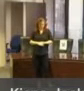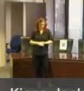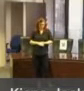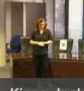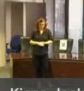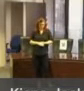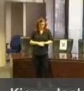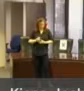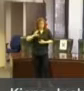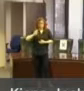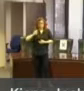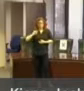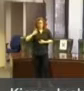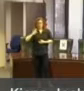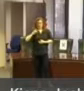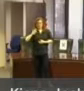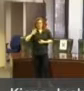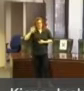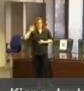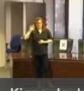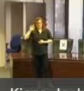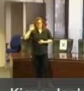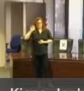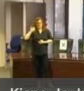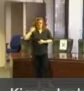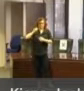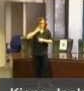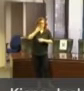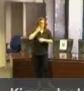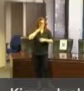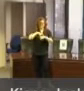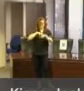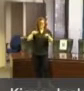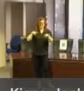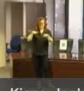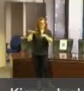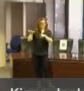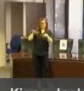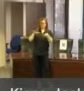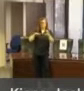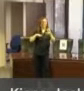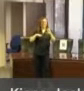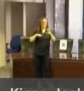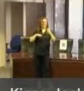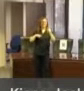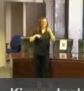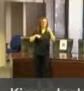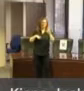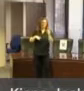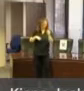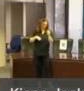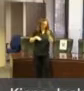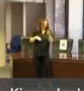Chris Fielder, do pass. Russ Childers, I move initial adoption. Yeah, Russ Childers has made the motion for adoption. Is